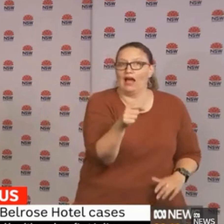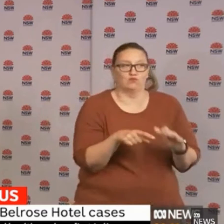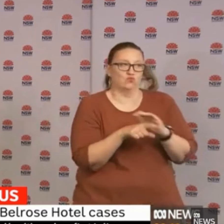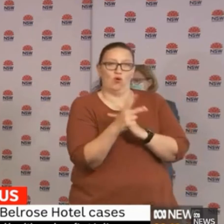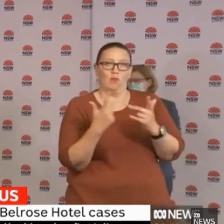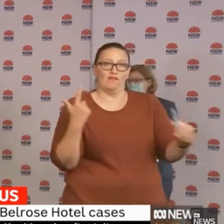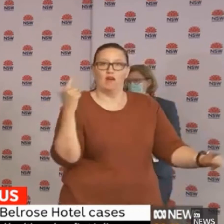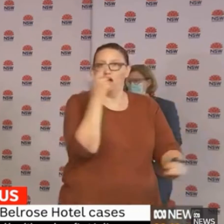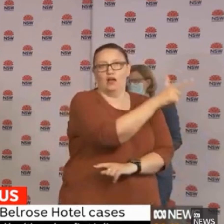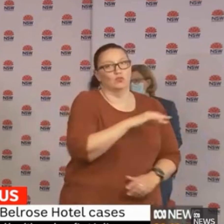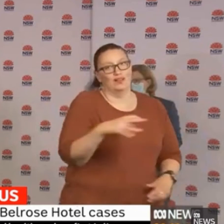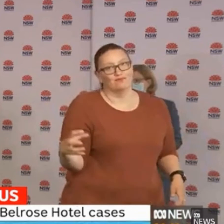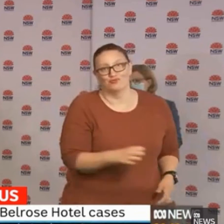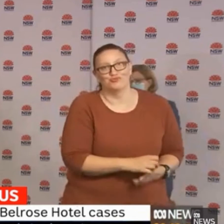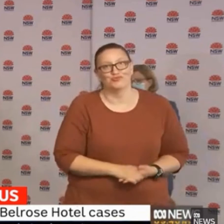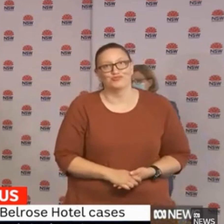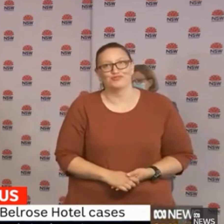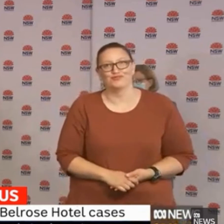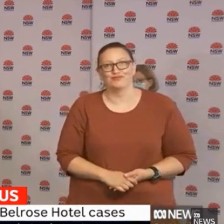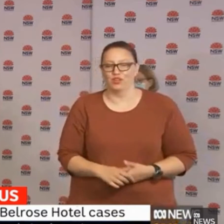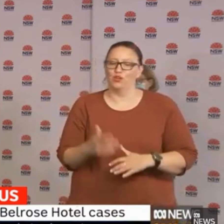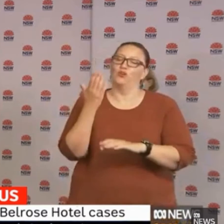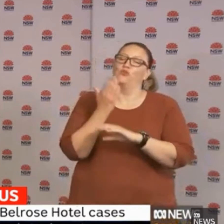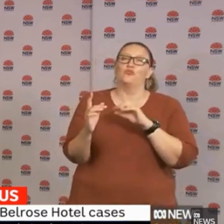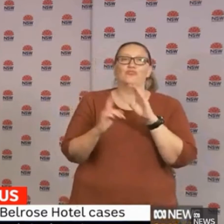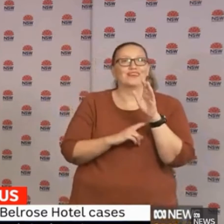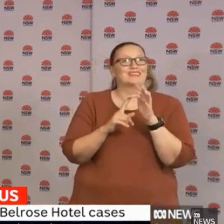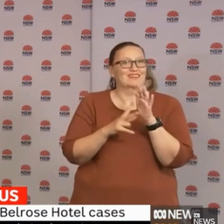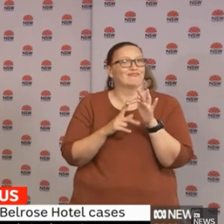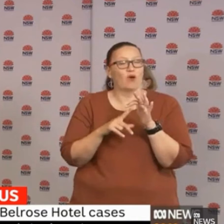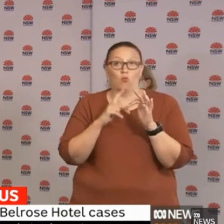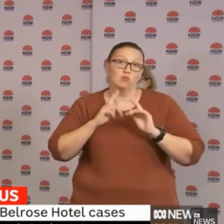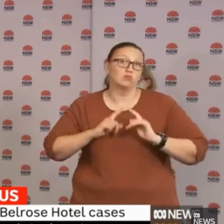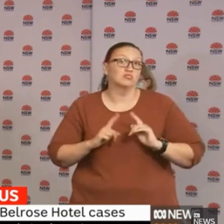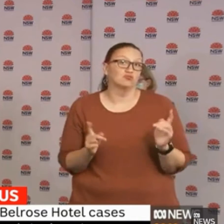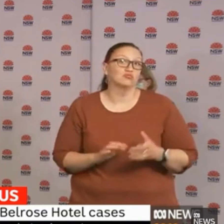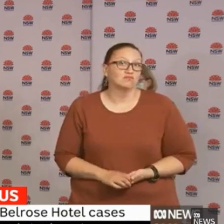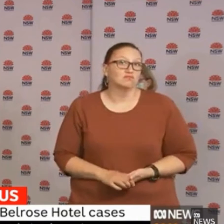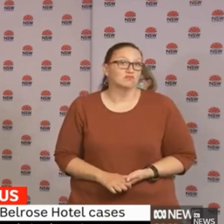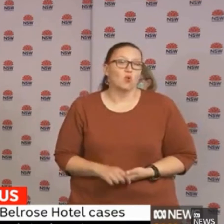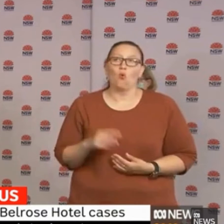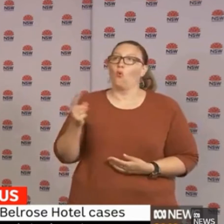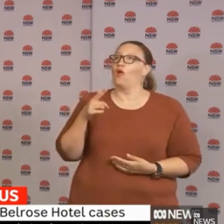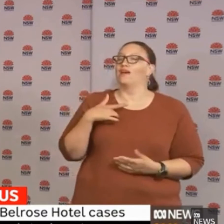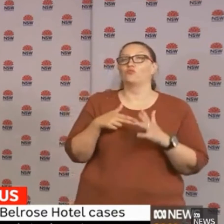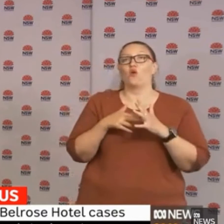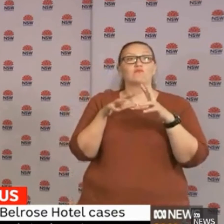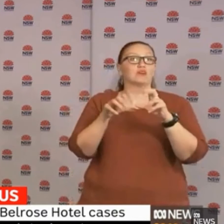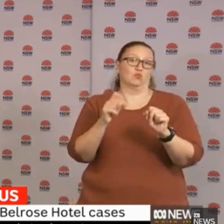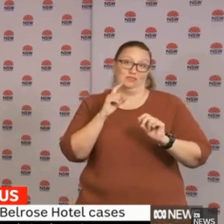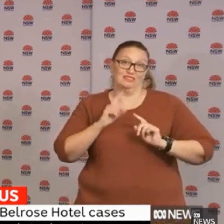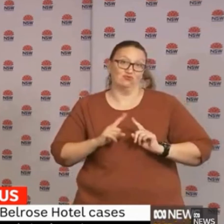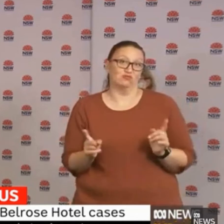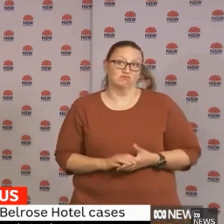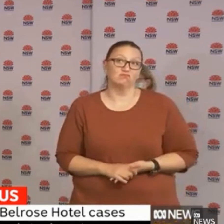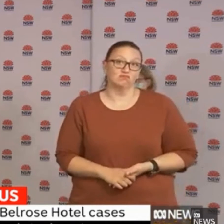stress that New Year's Eve is going to look a little bit different for residents, particularly on the northern beaches. But, as